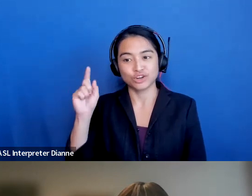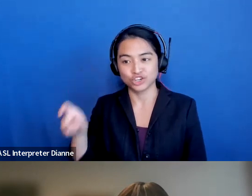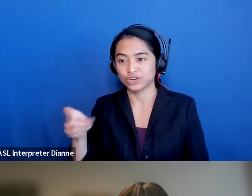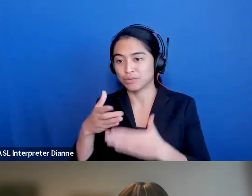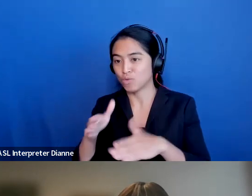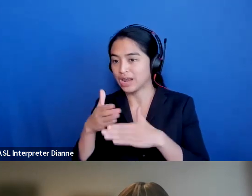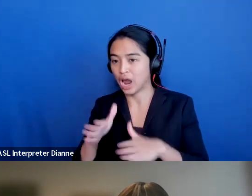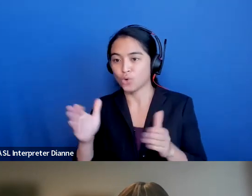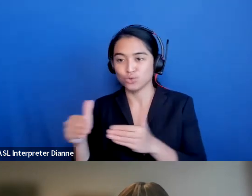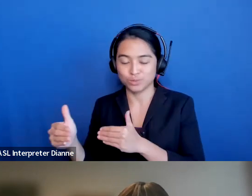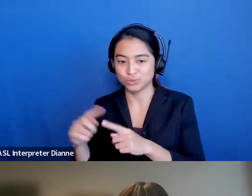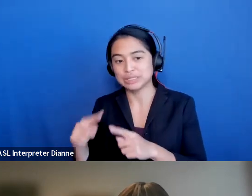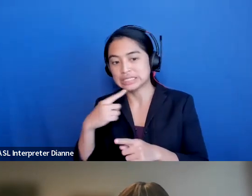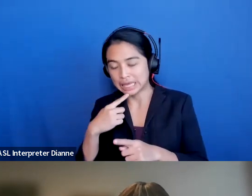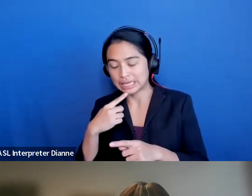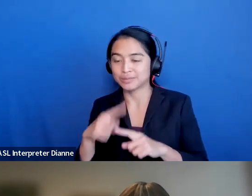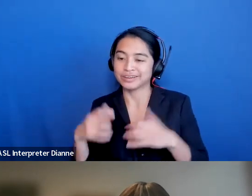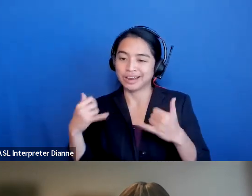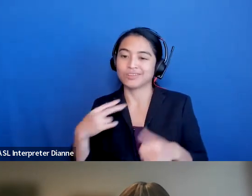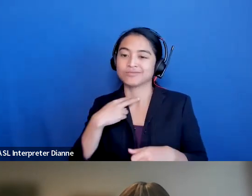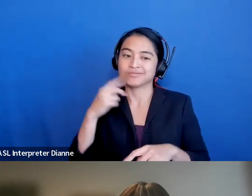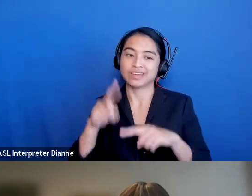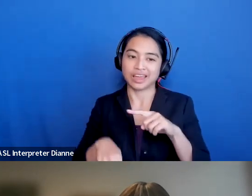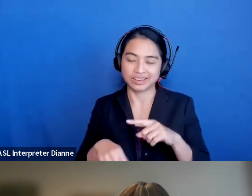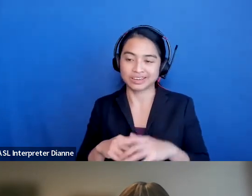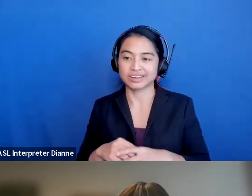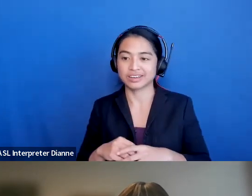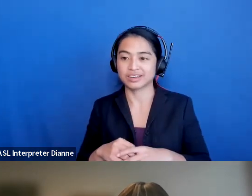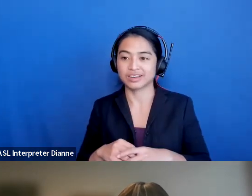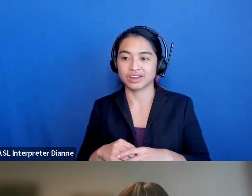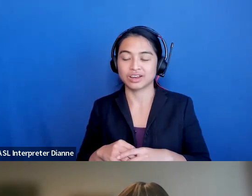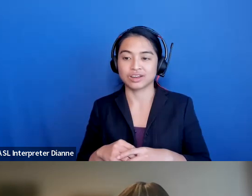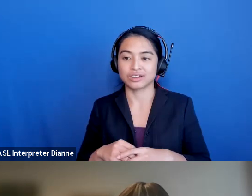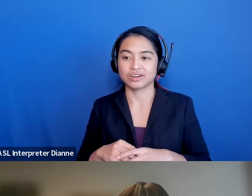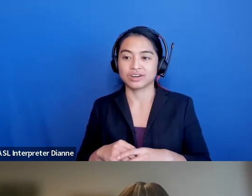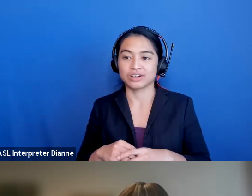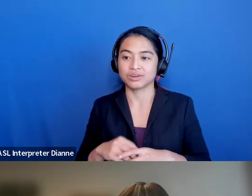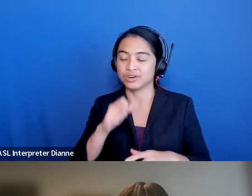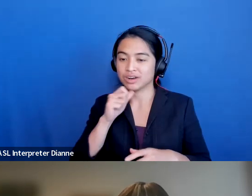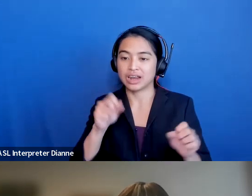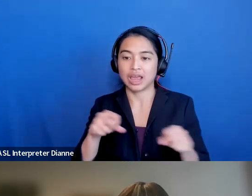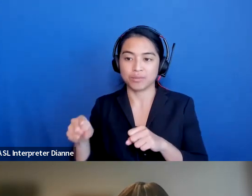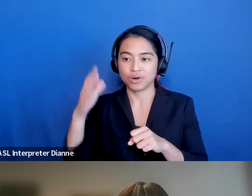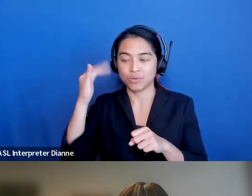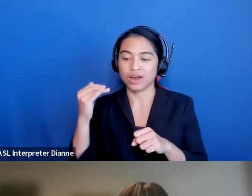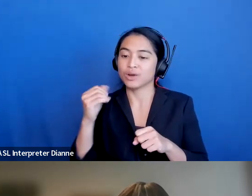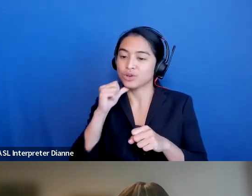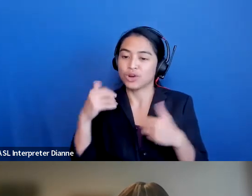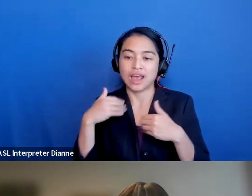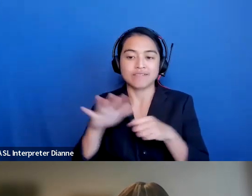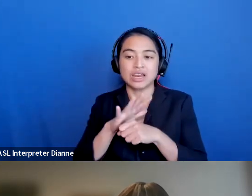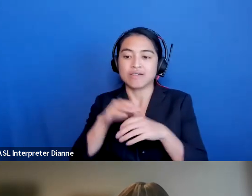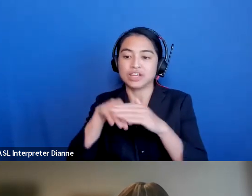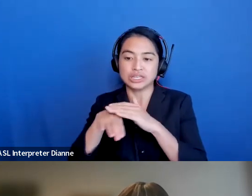said we couldn't, we're not able to do that because of the lack of accessibility with